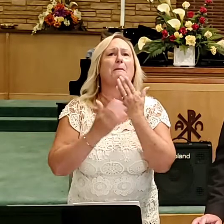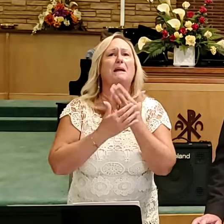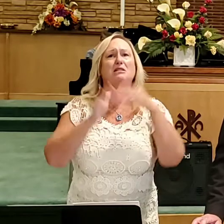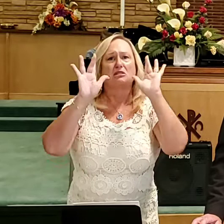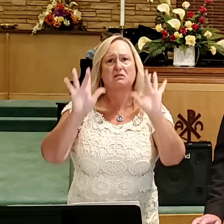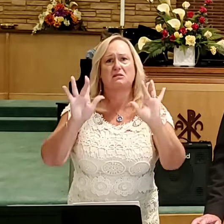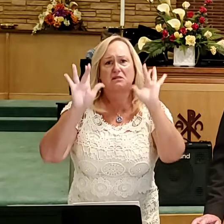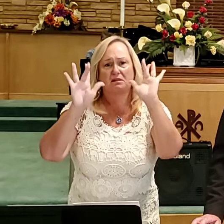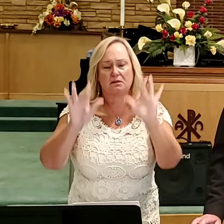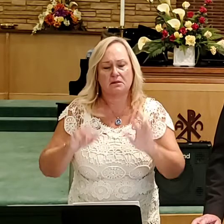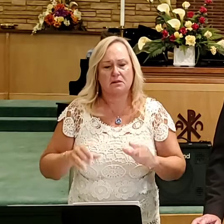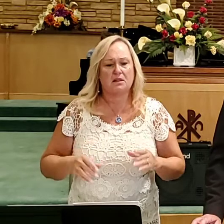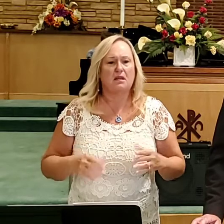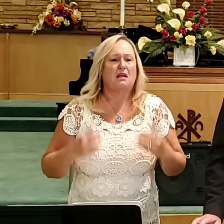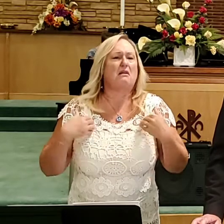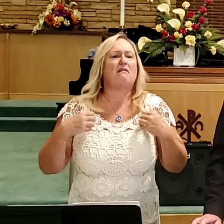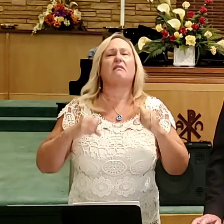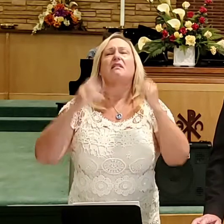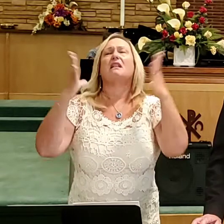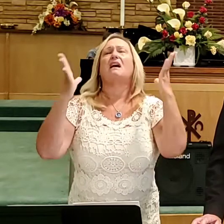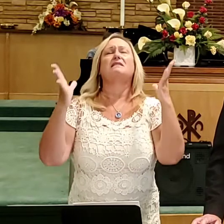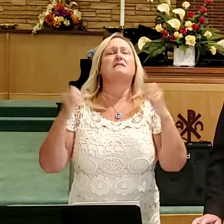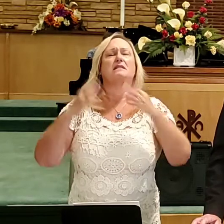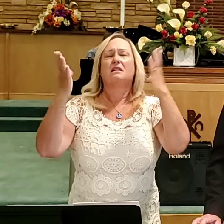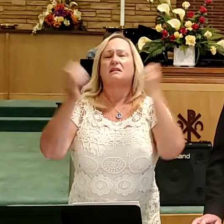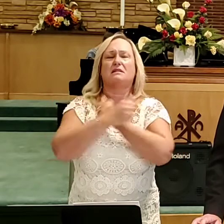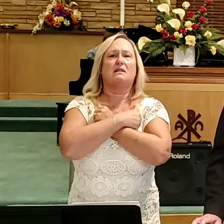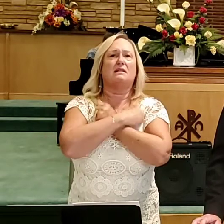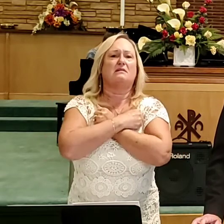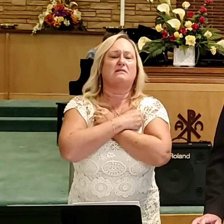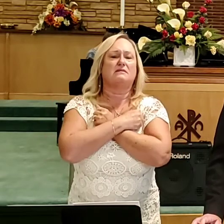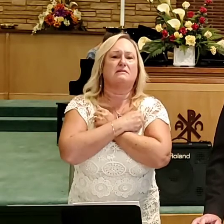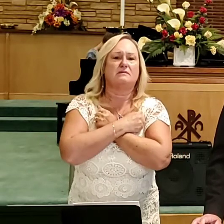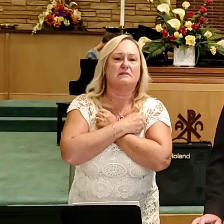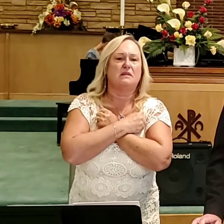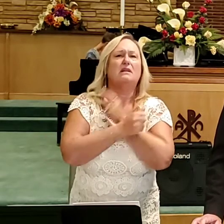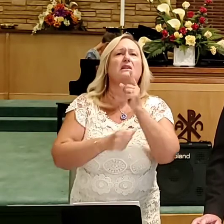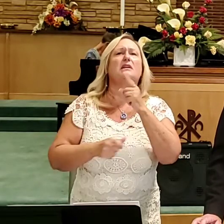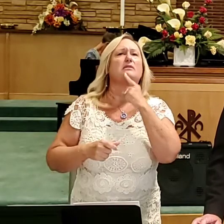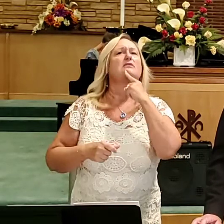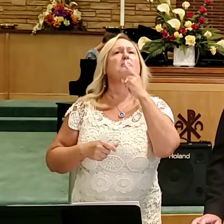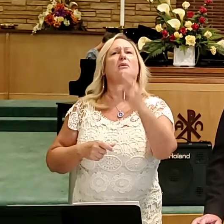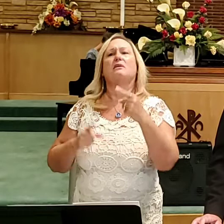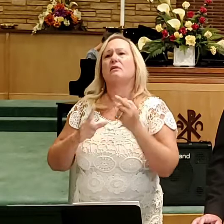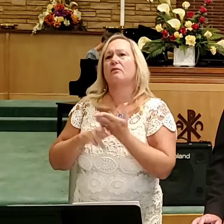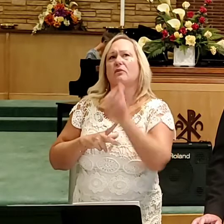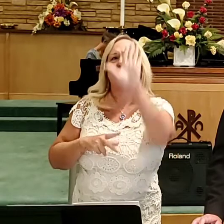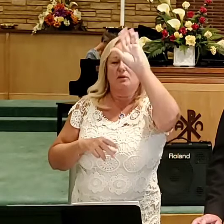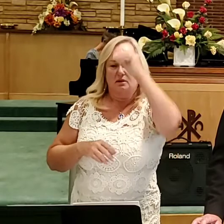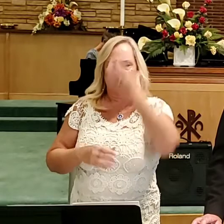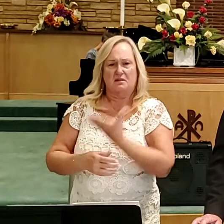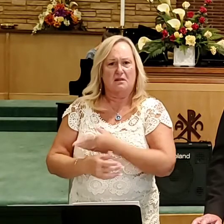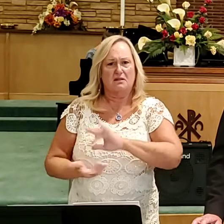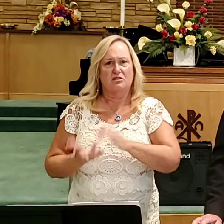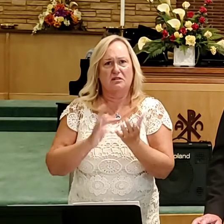abounding in steadfast love. And you have spoken through your Son,